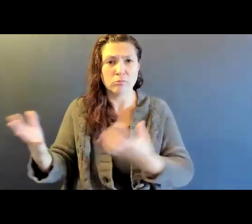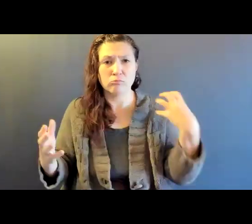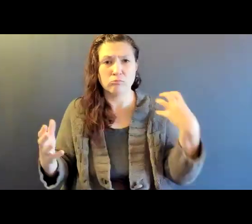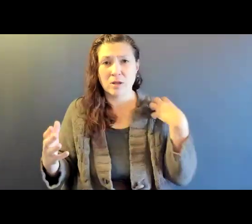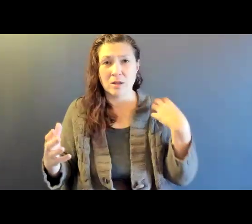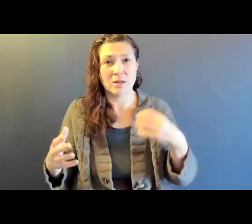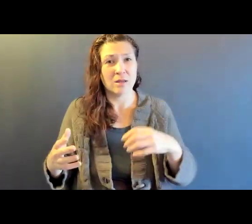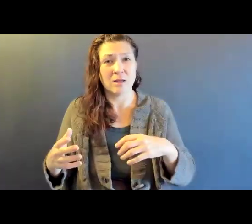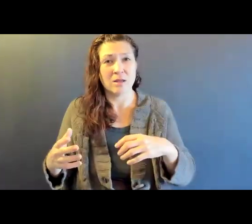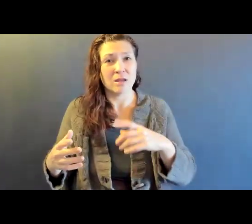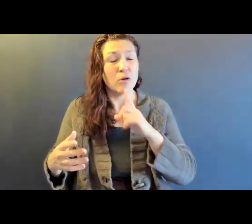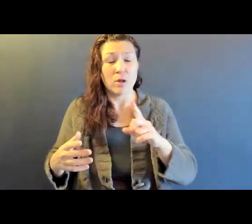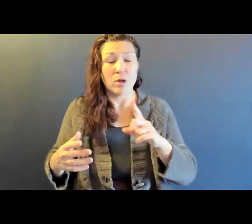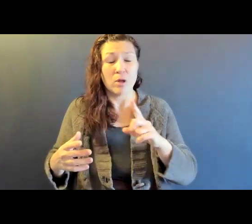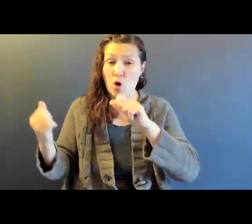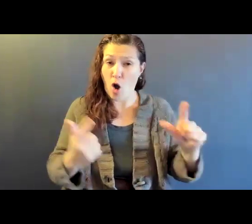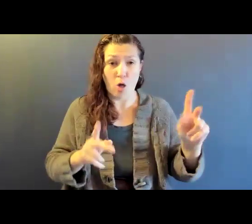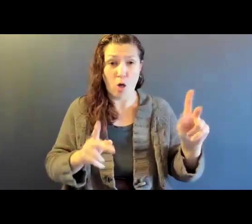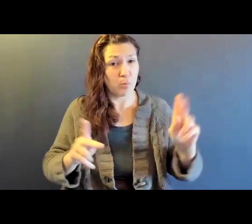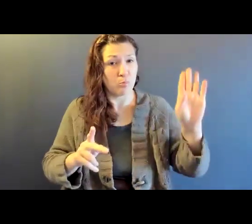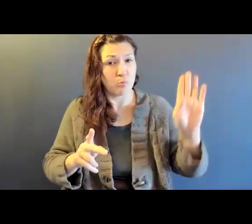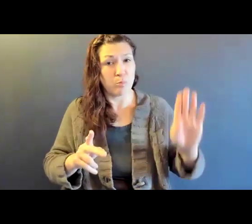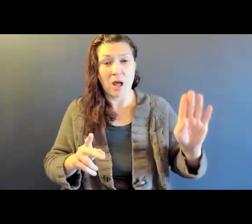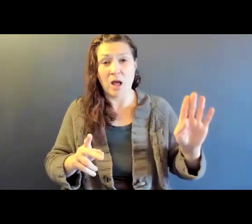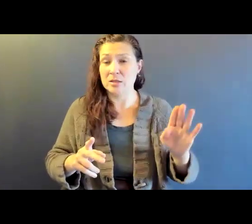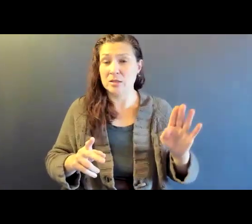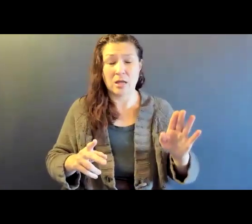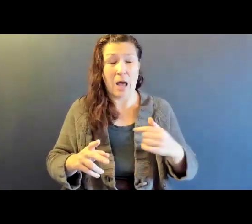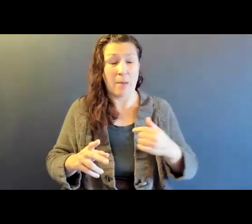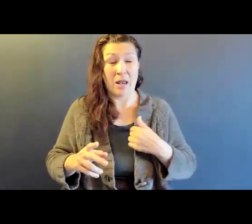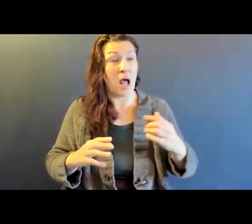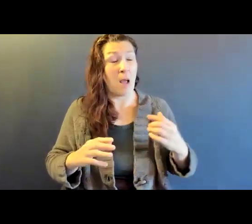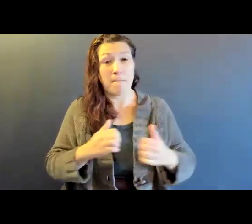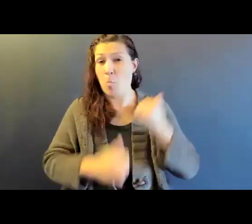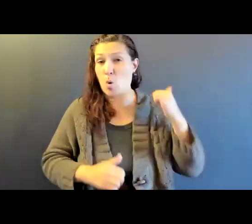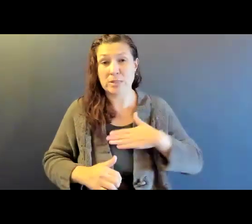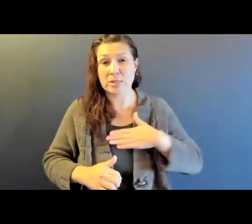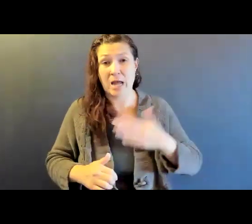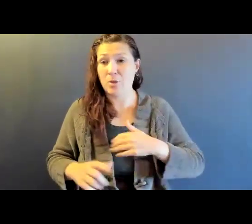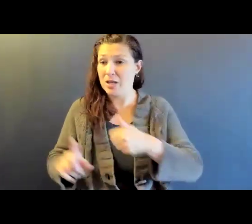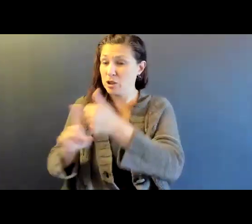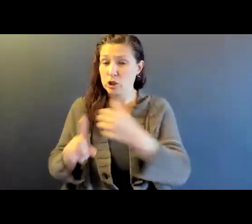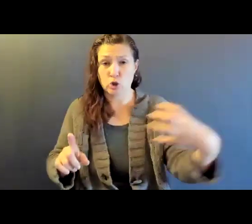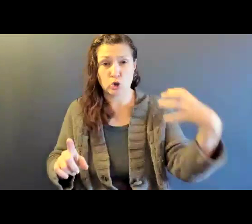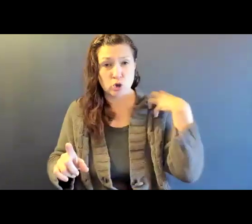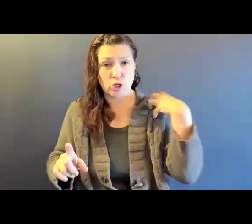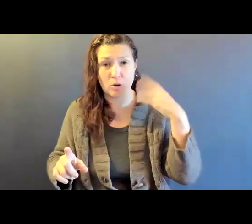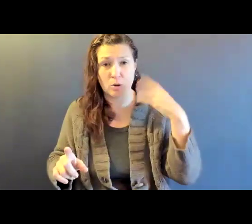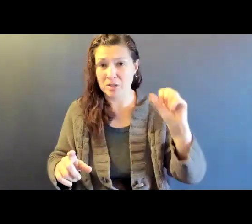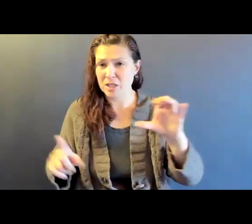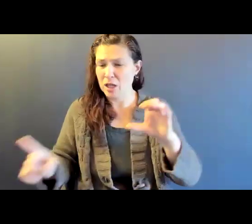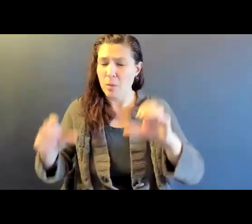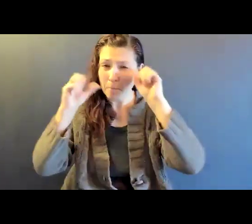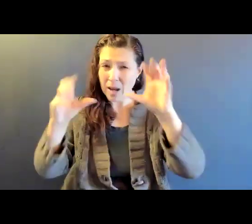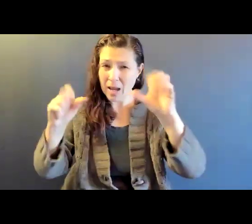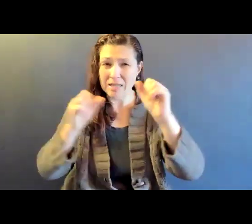of Boston that Jerry Robinson is the chair of the school committee than I am. And so you do an extraordinary job leading us, and